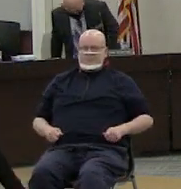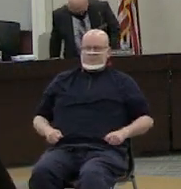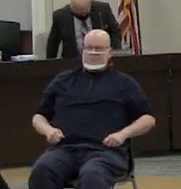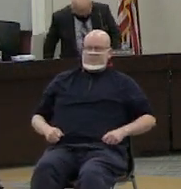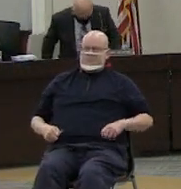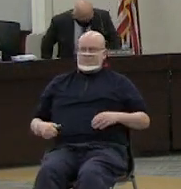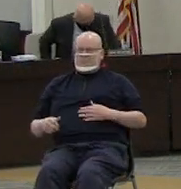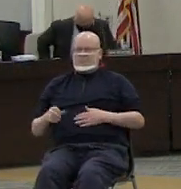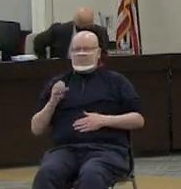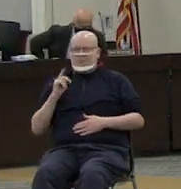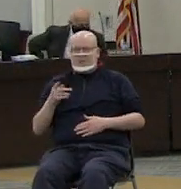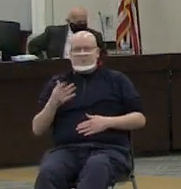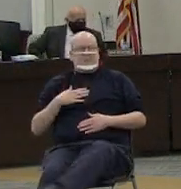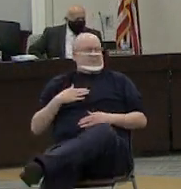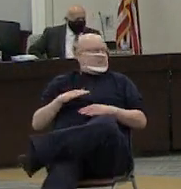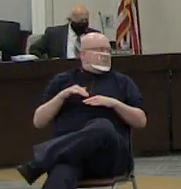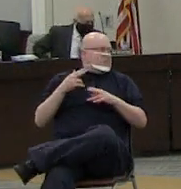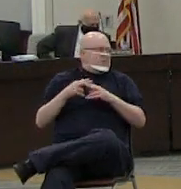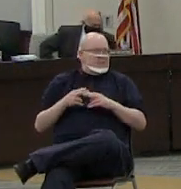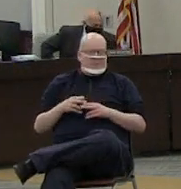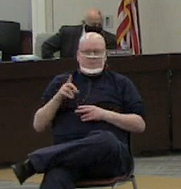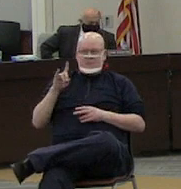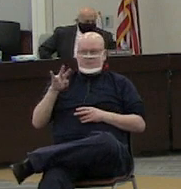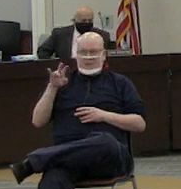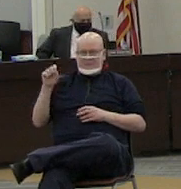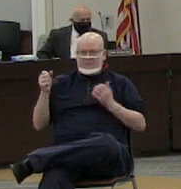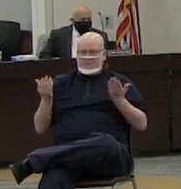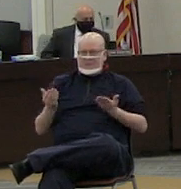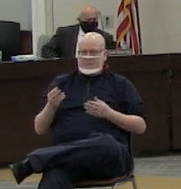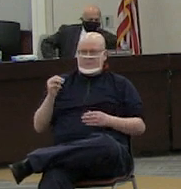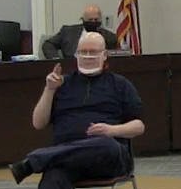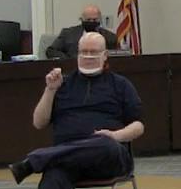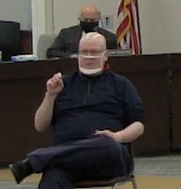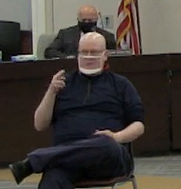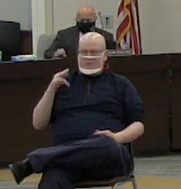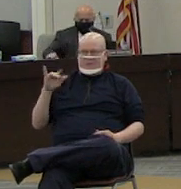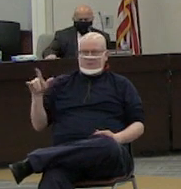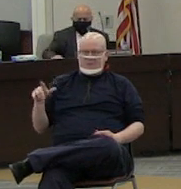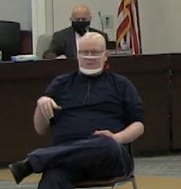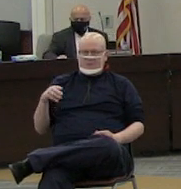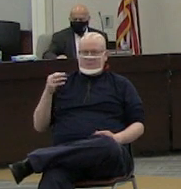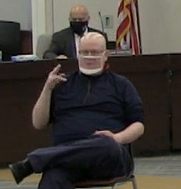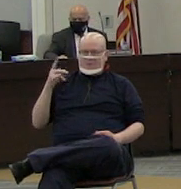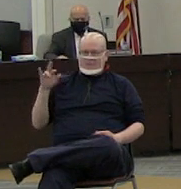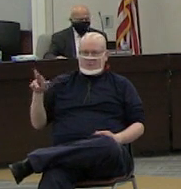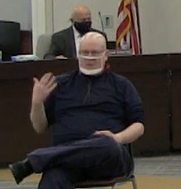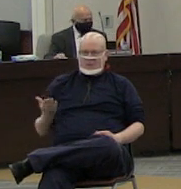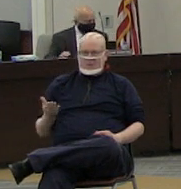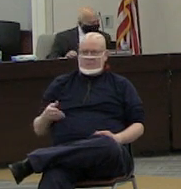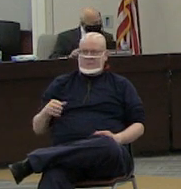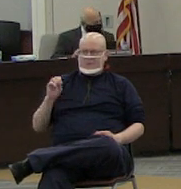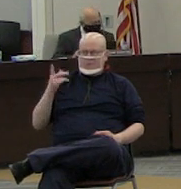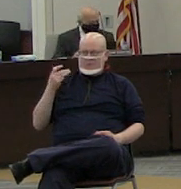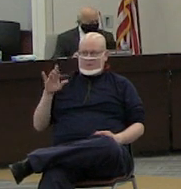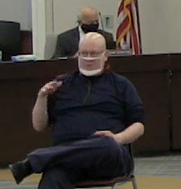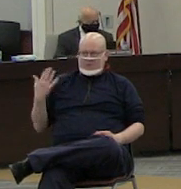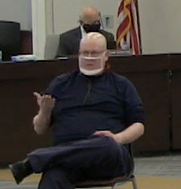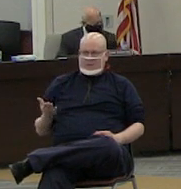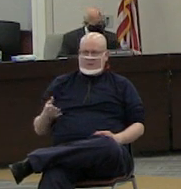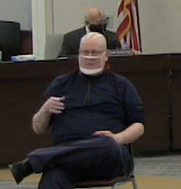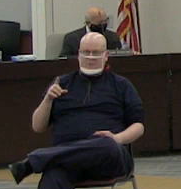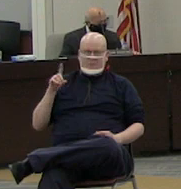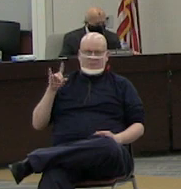Nikki, would you please call roll? Ms. Davis. Here. Ms. Hill. Mrs. Hopper. Here. Mr. Schindler. Here.